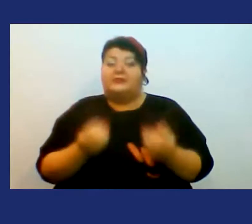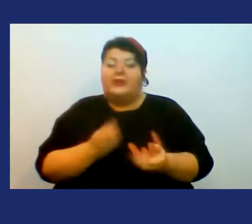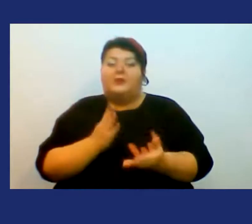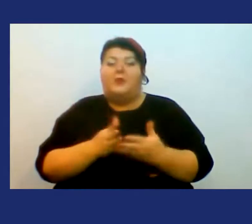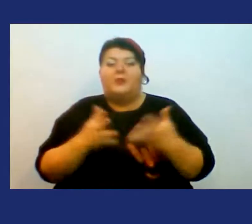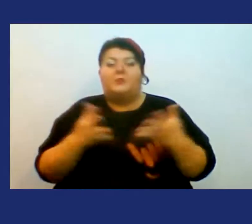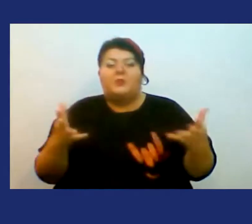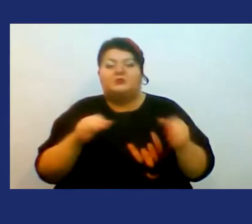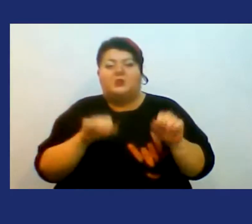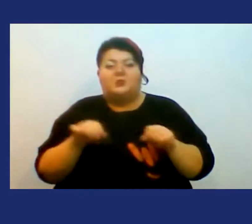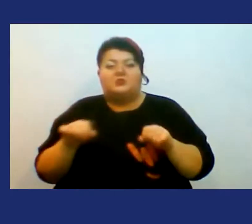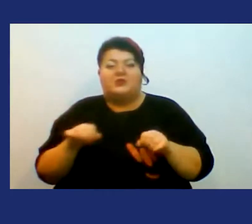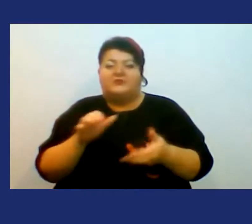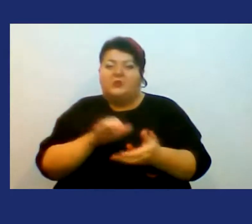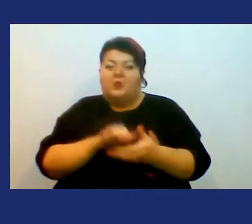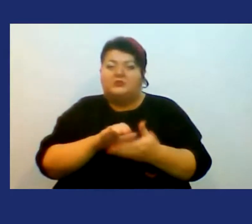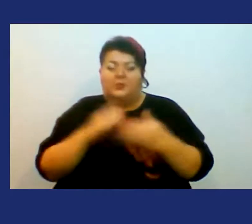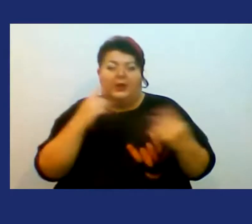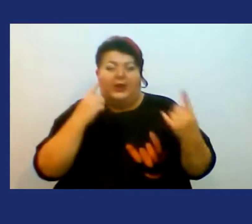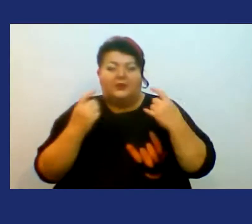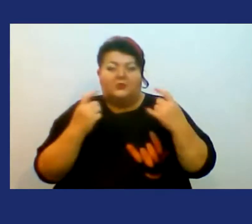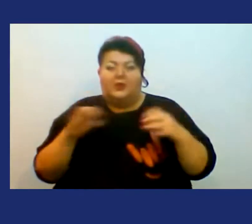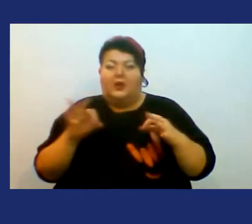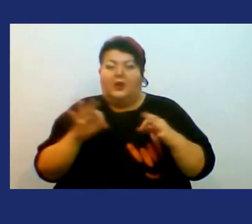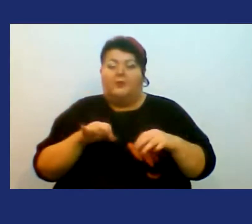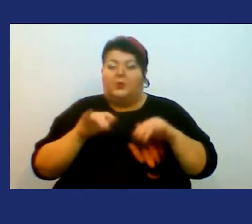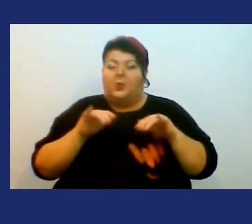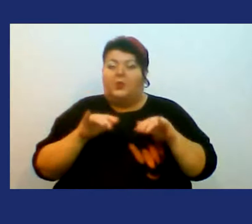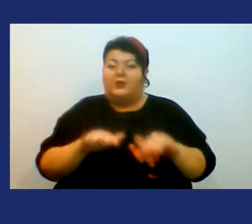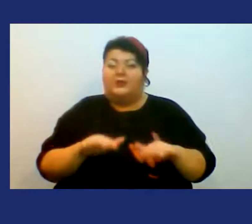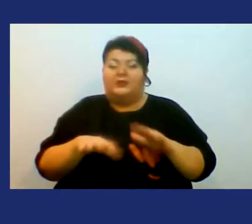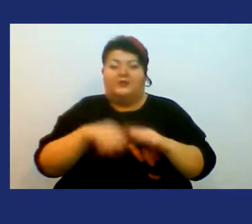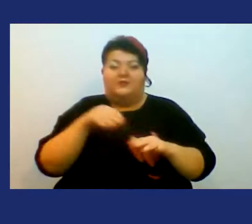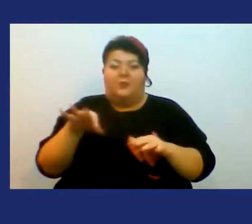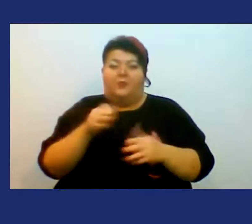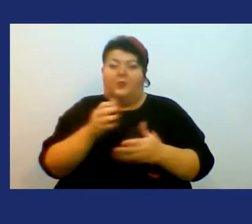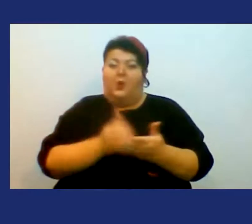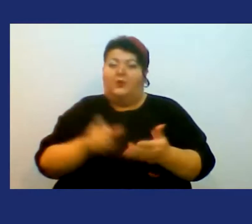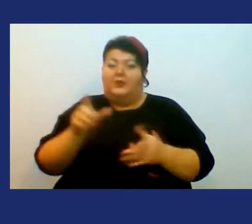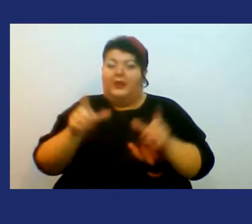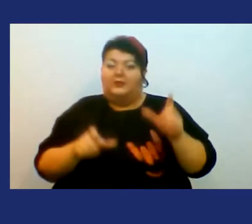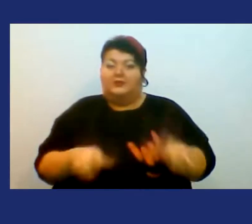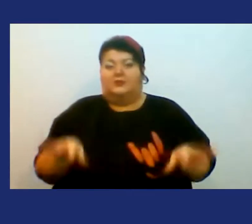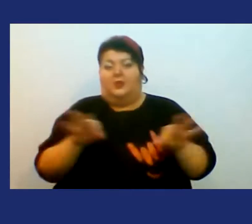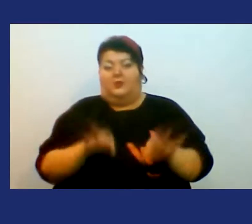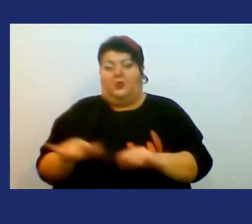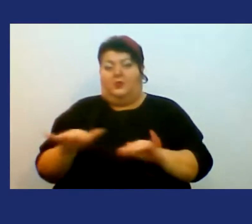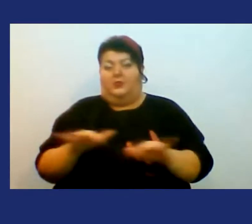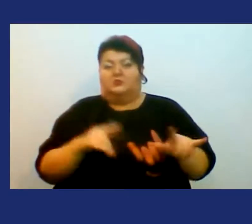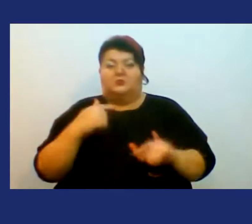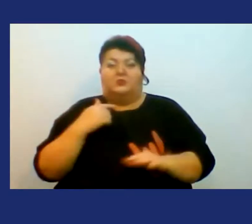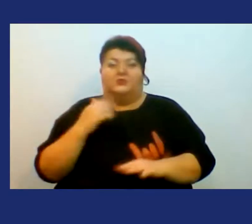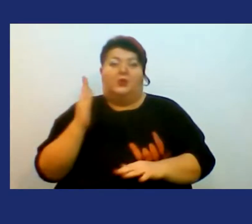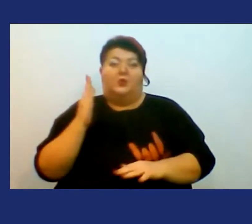people with disabilities, especially disabilities with sight. And now they can learn more about